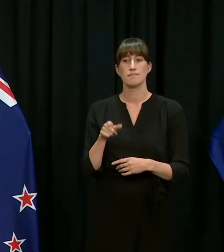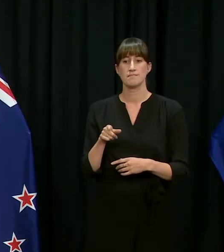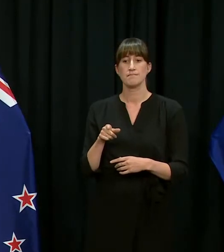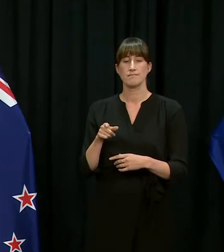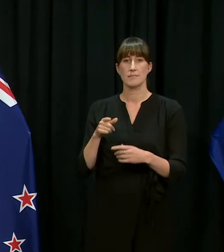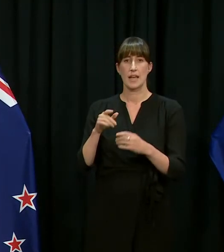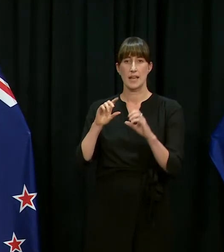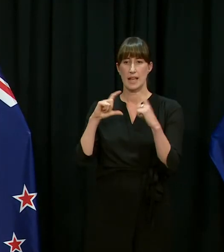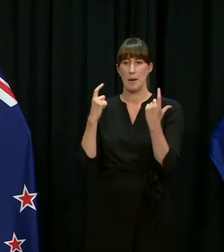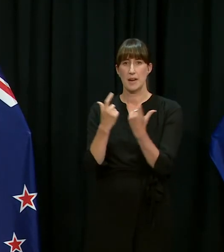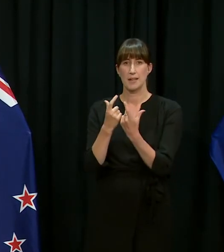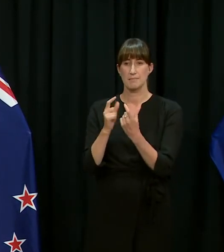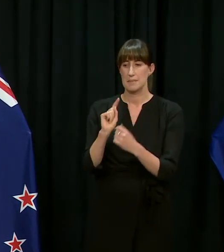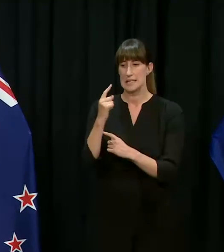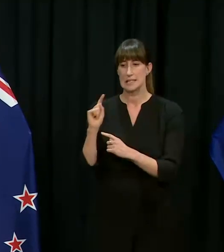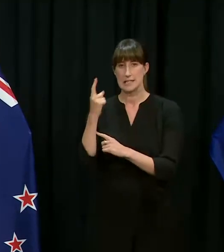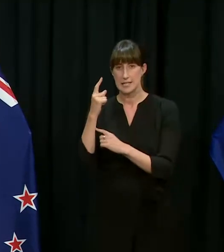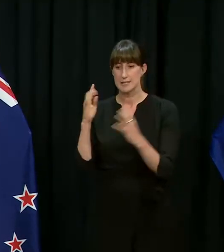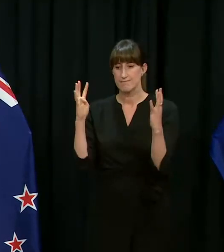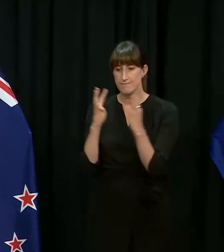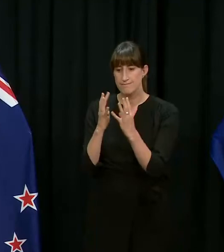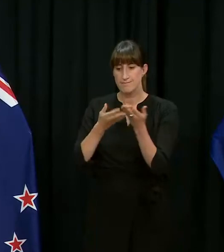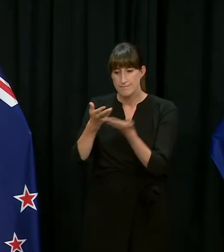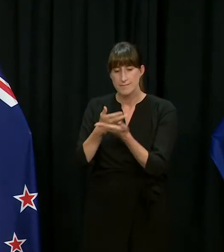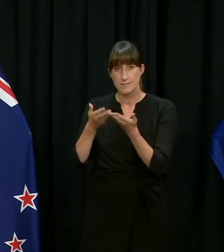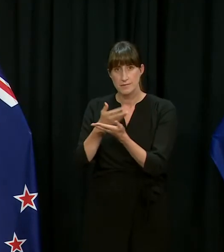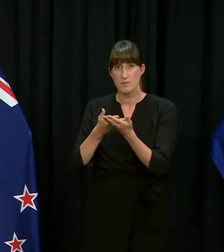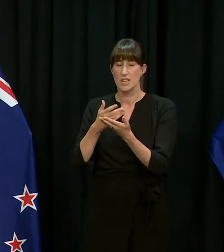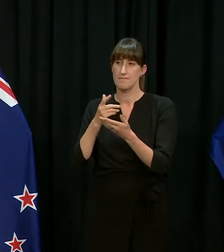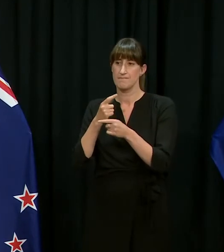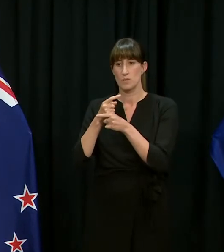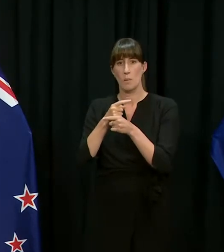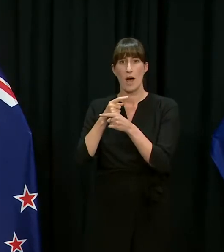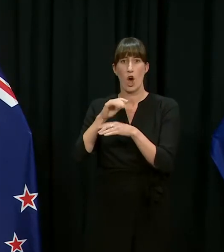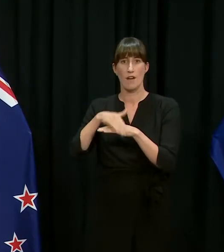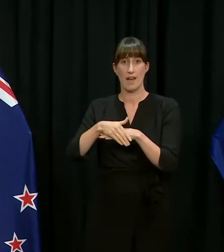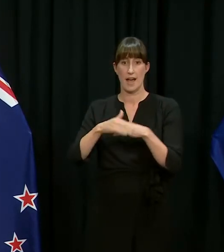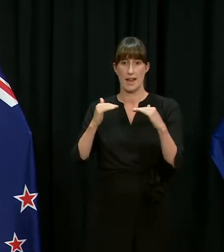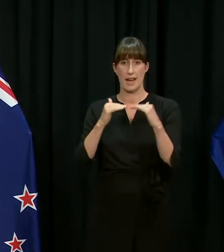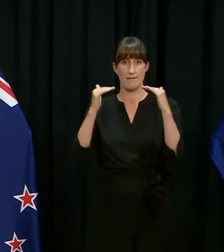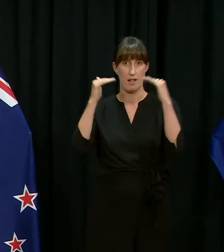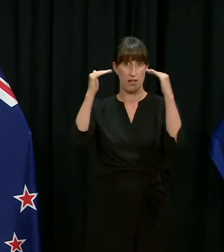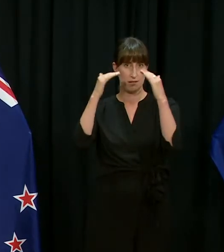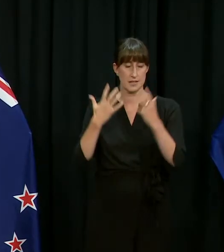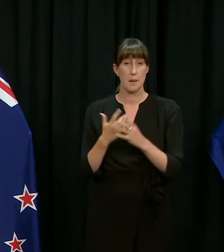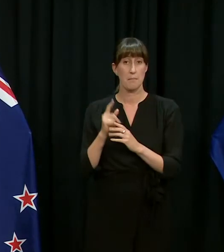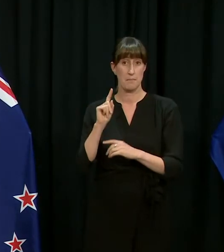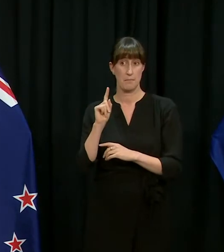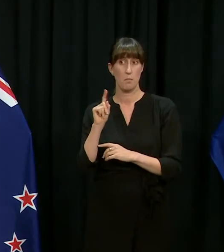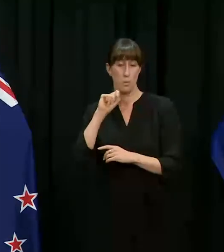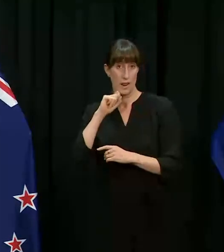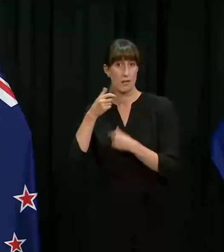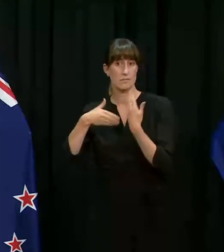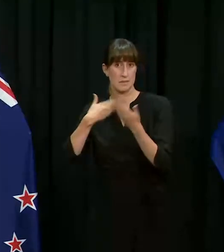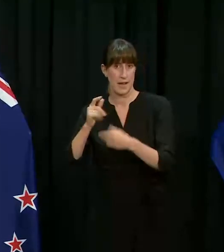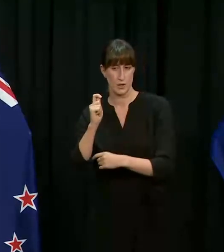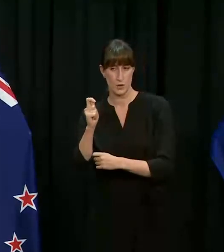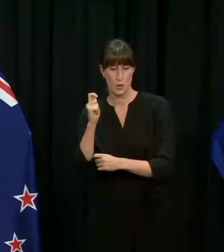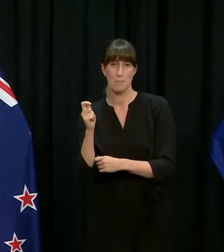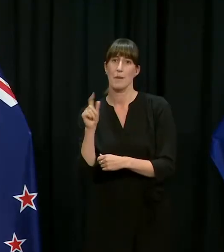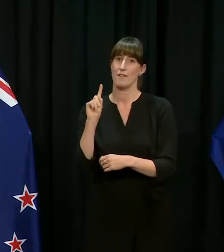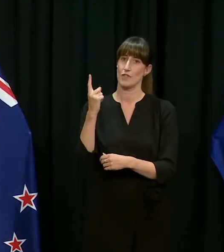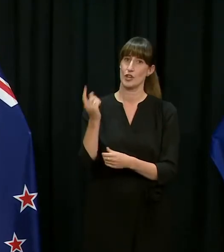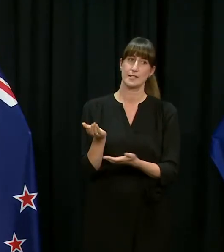current alert settings, and I'll share that review with you shortly. But first, I will hand over to Dr. Bloomfield to provide the